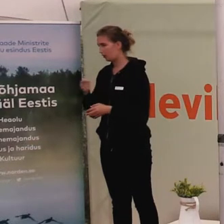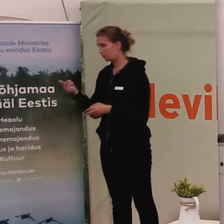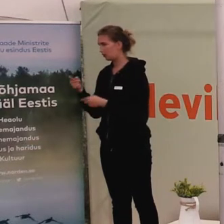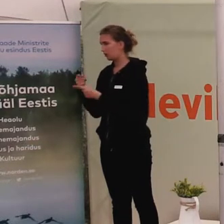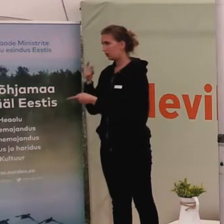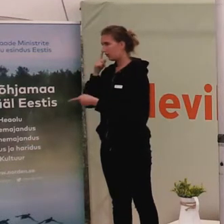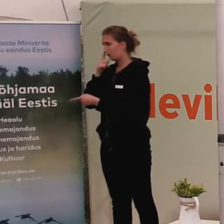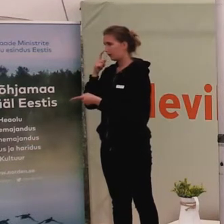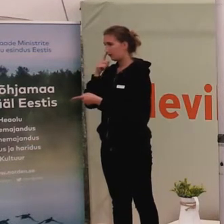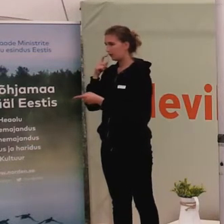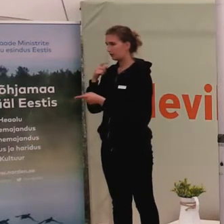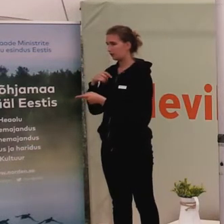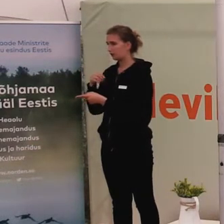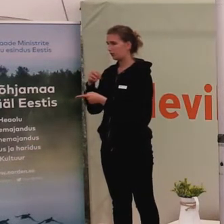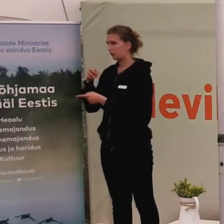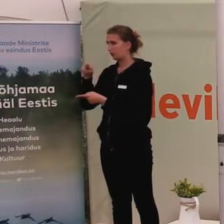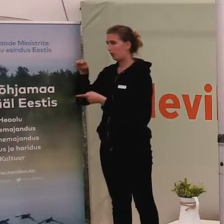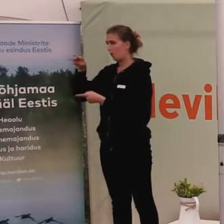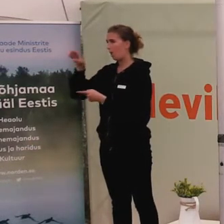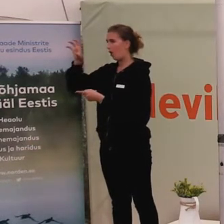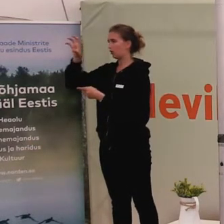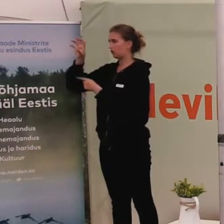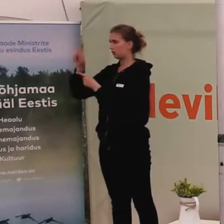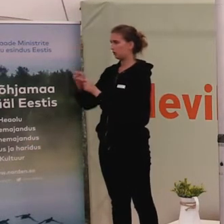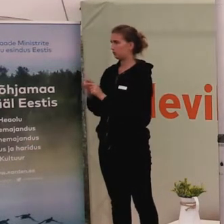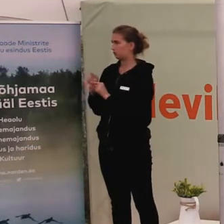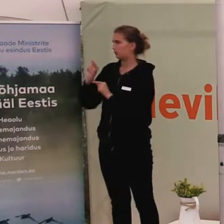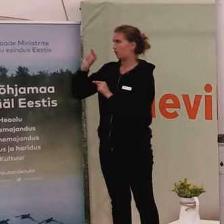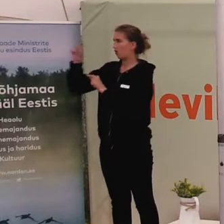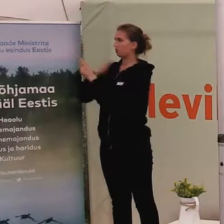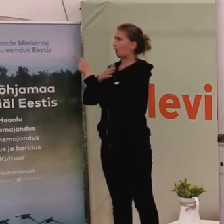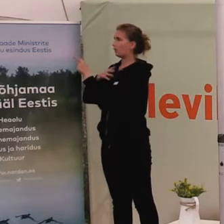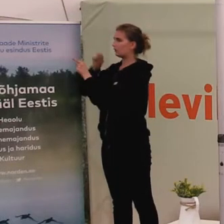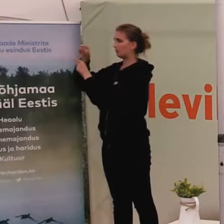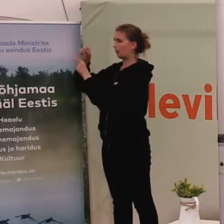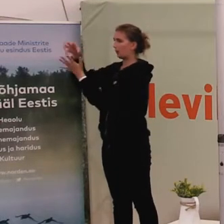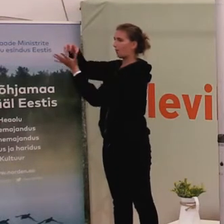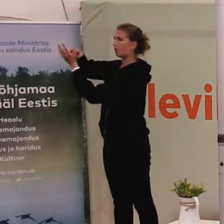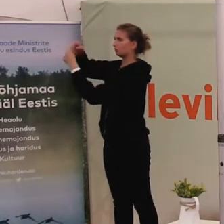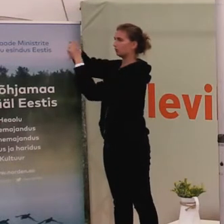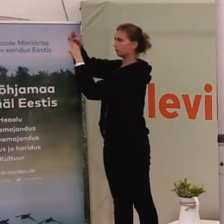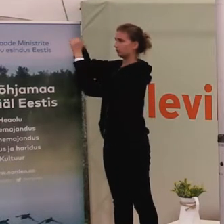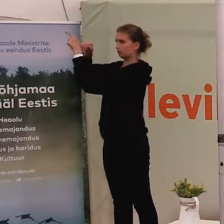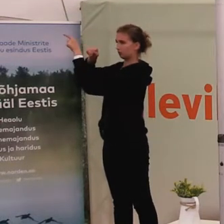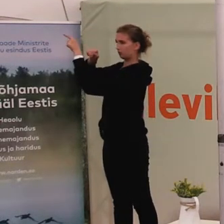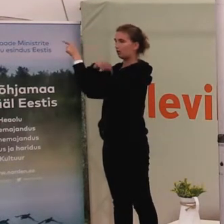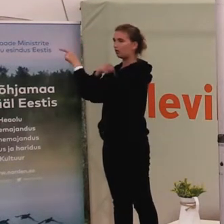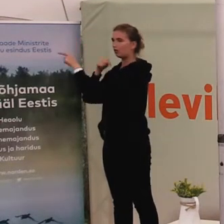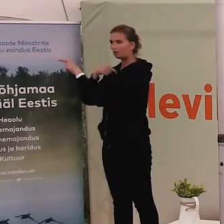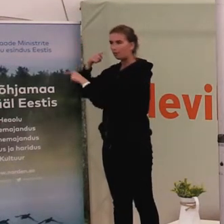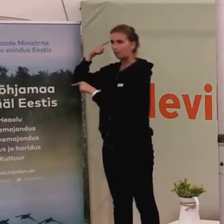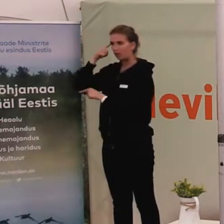terraform Mars. There's talks about putting a permanent moon base up there. Have you considered